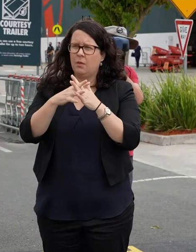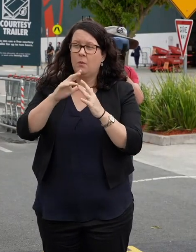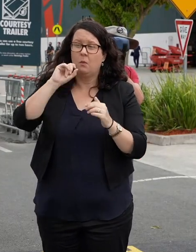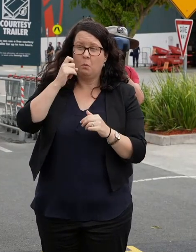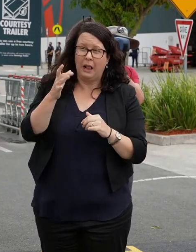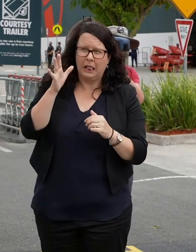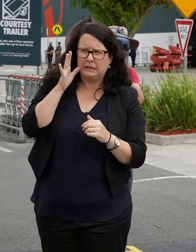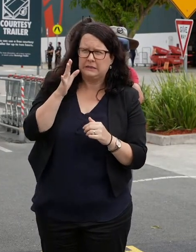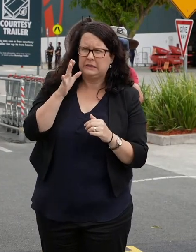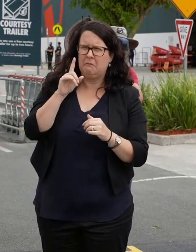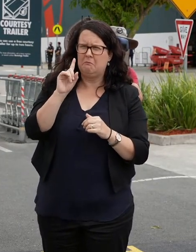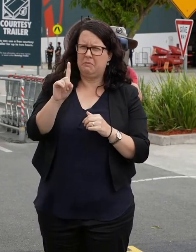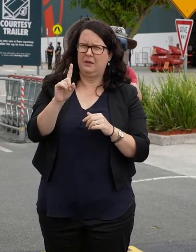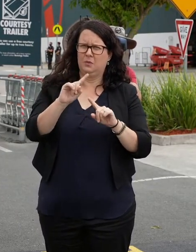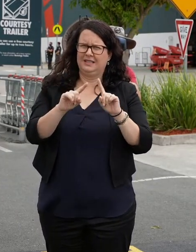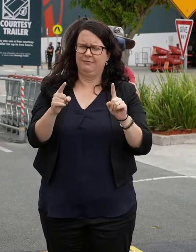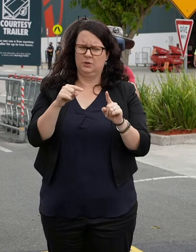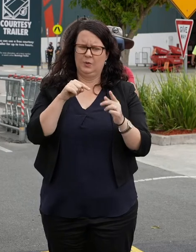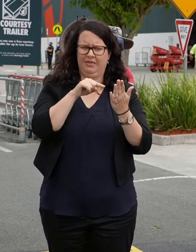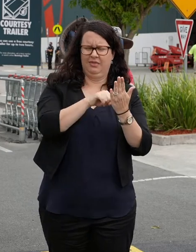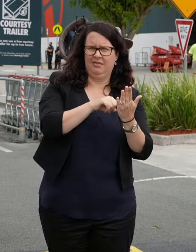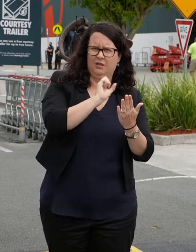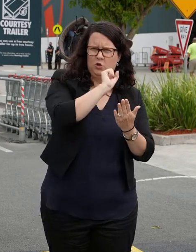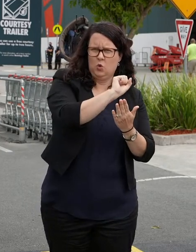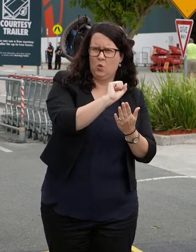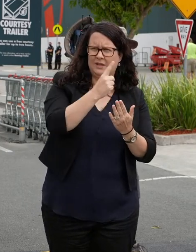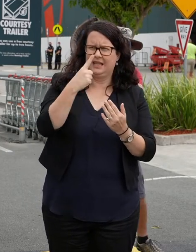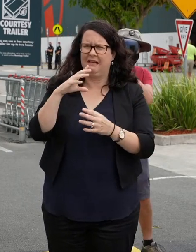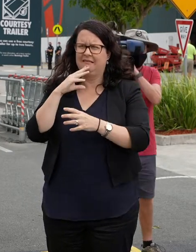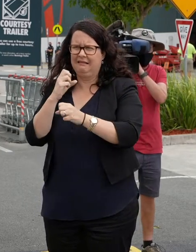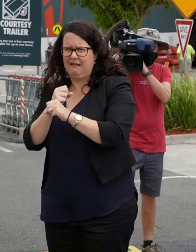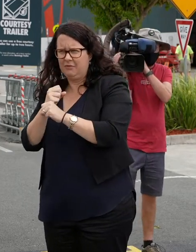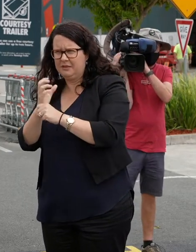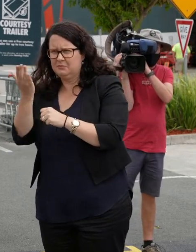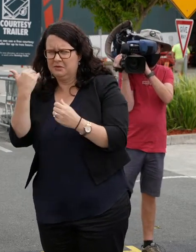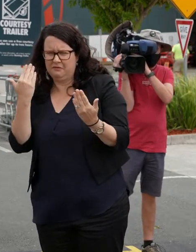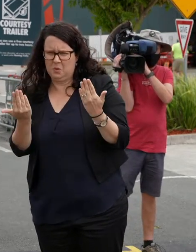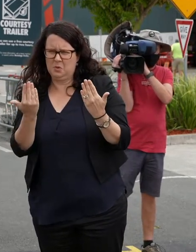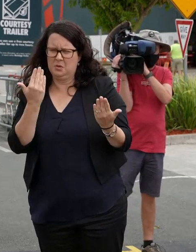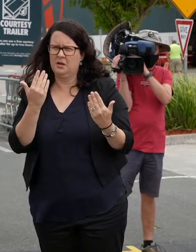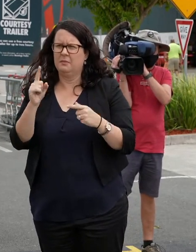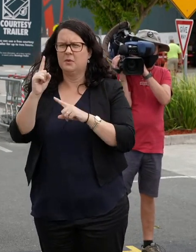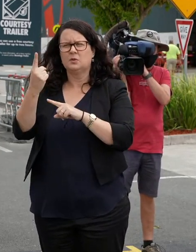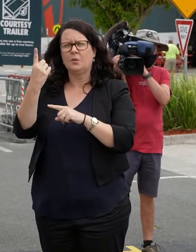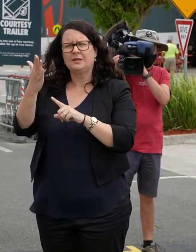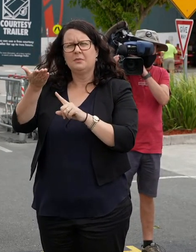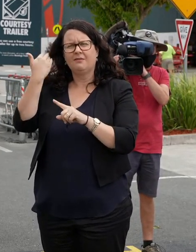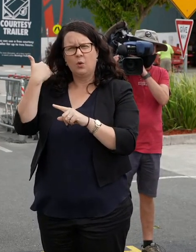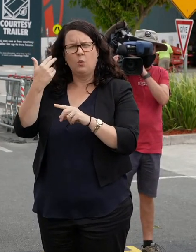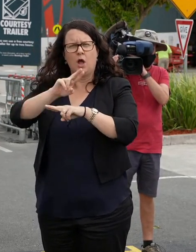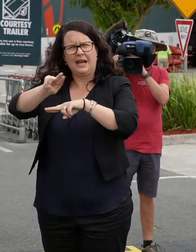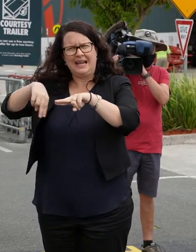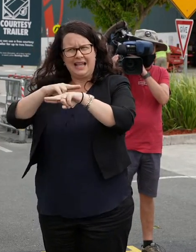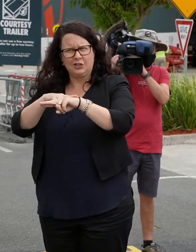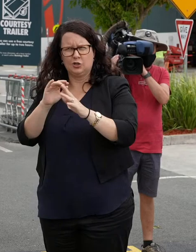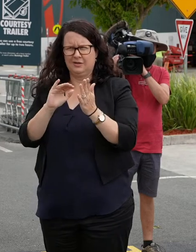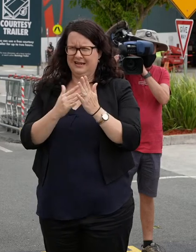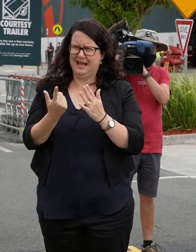this this report, this modelling, and ones the government's looked at previously? Because I understand the ones previously have been nationwide as